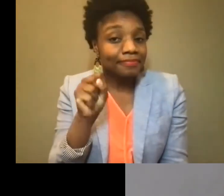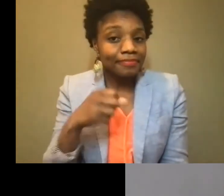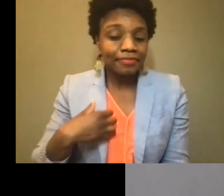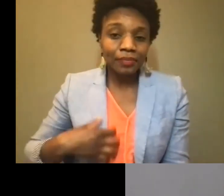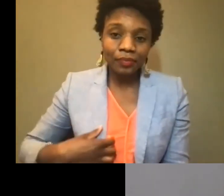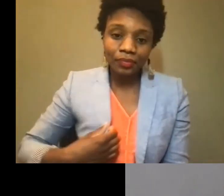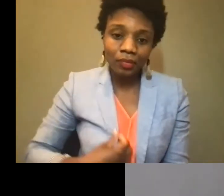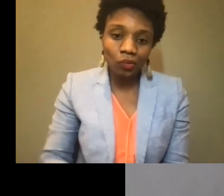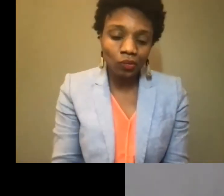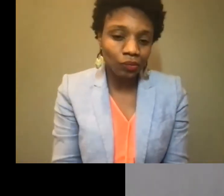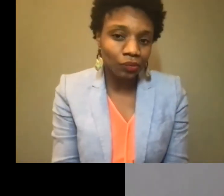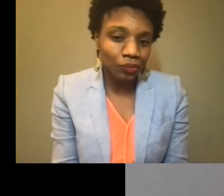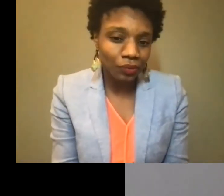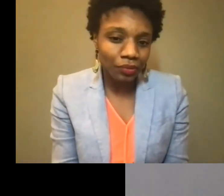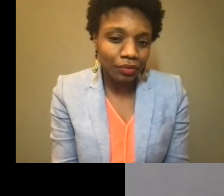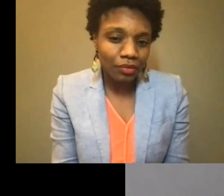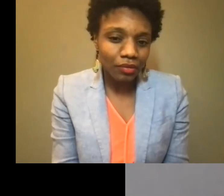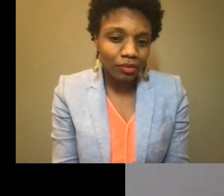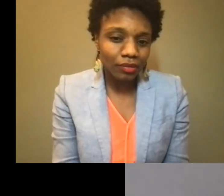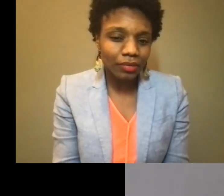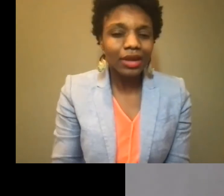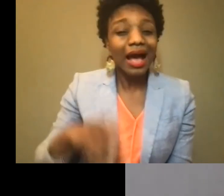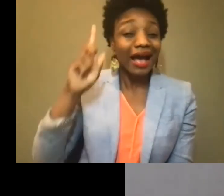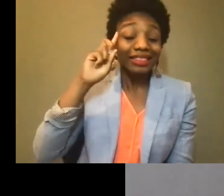I just think this is something Shane can help us with. It sounds like,